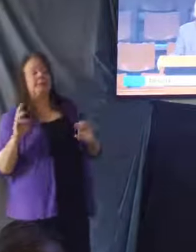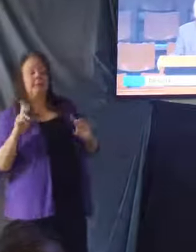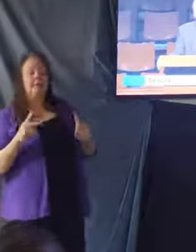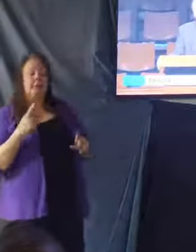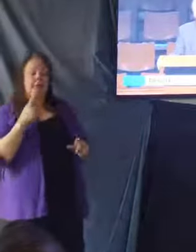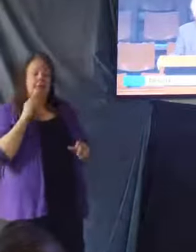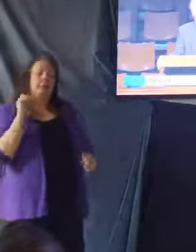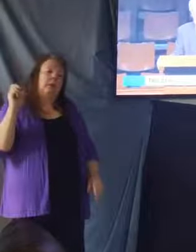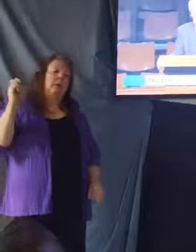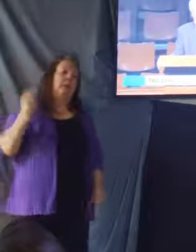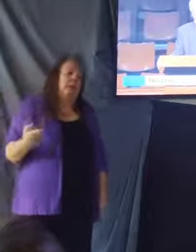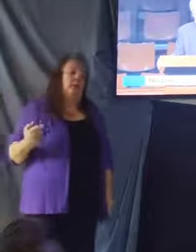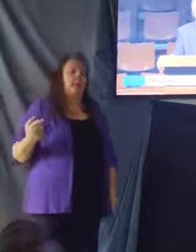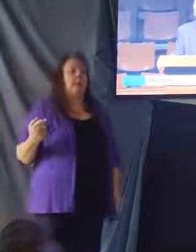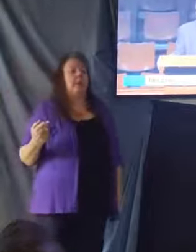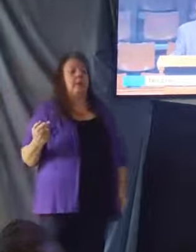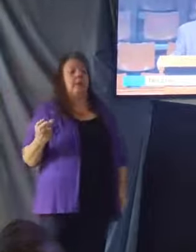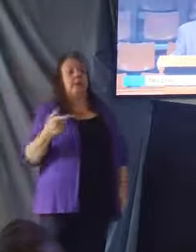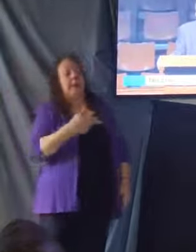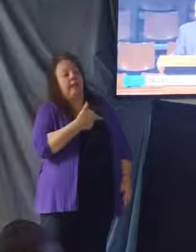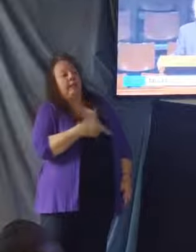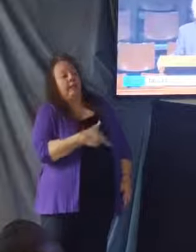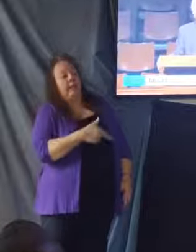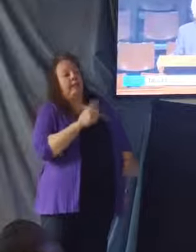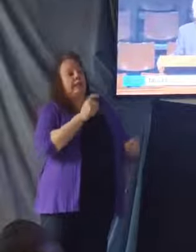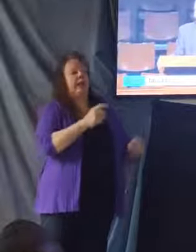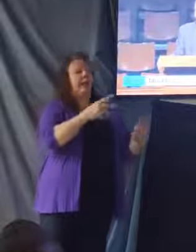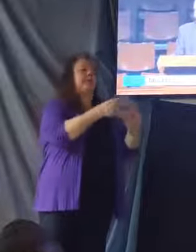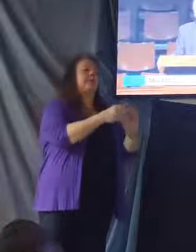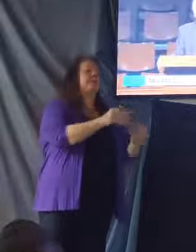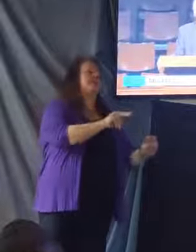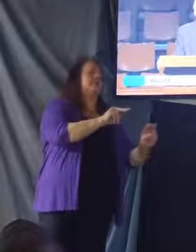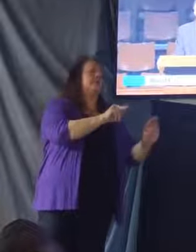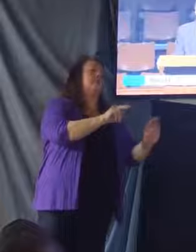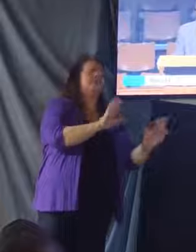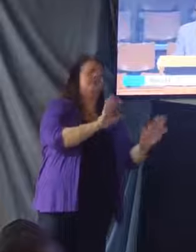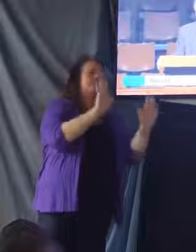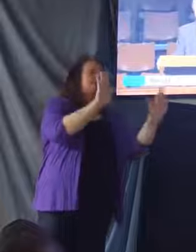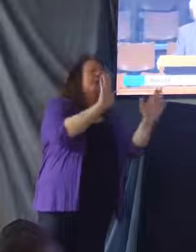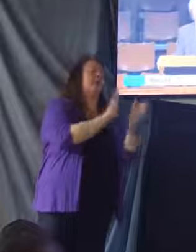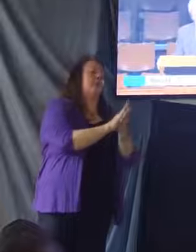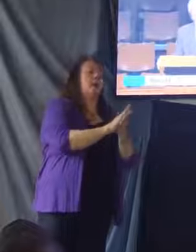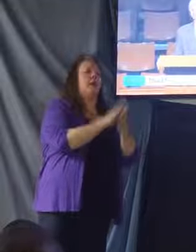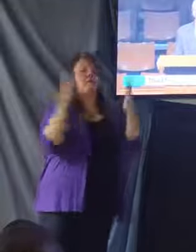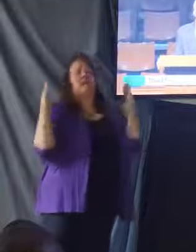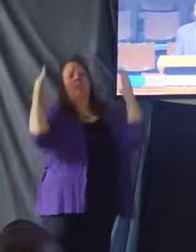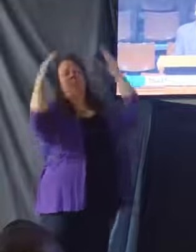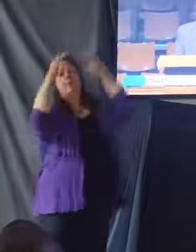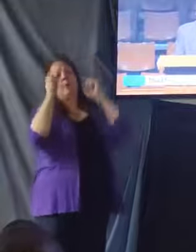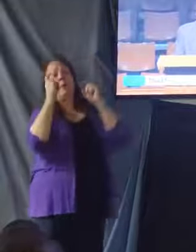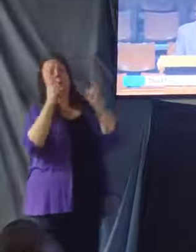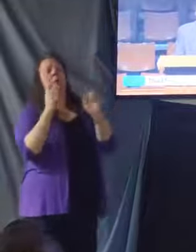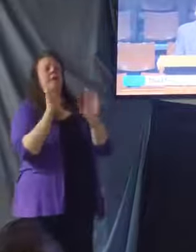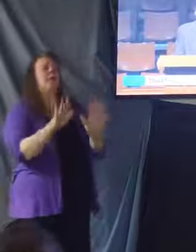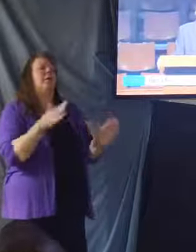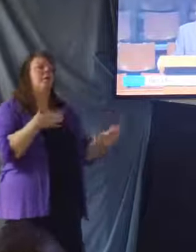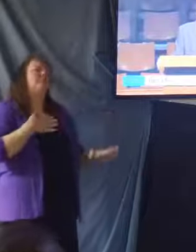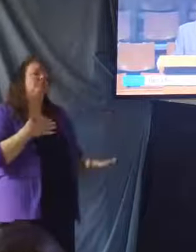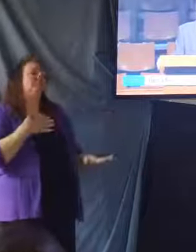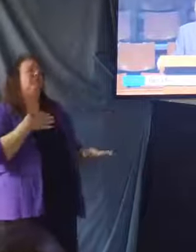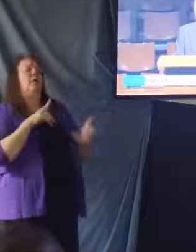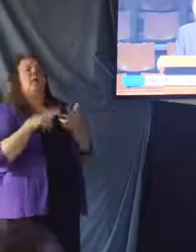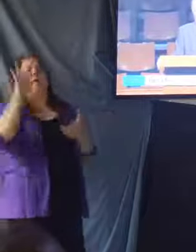say, this religious leader gave a message of hope. It was so good. The Pope gave a message of hope. It was so good.